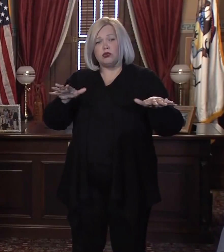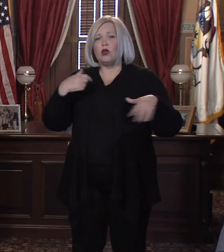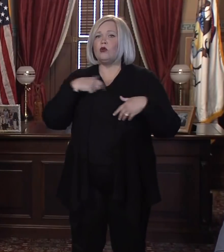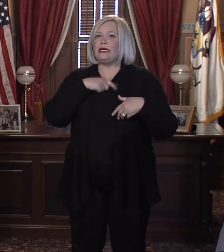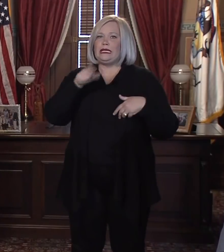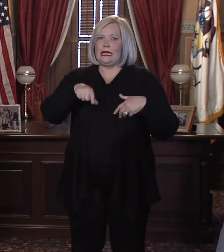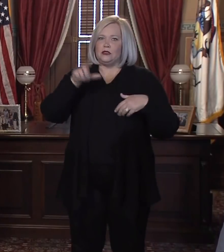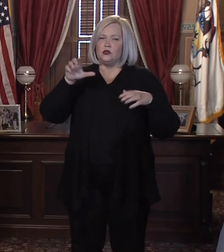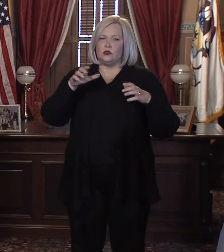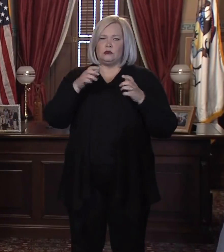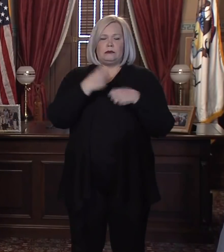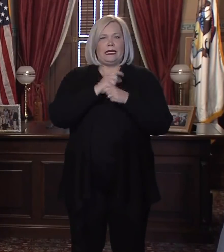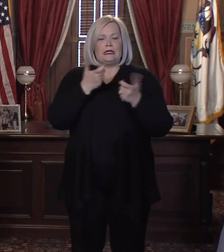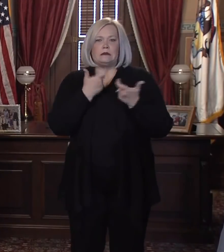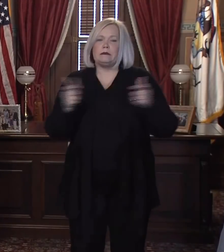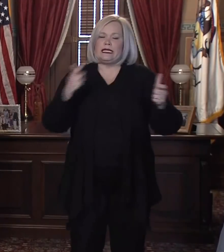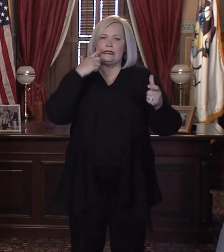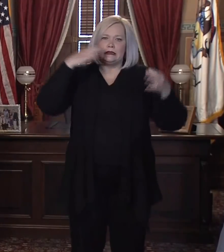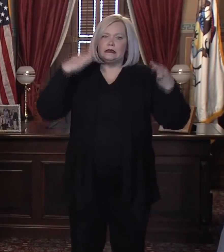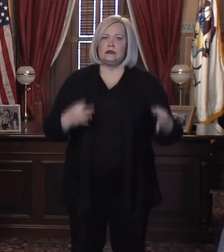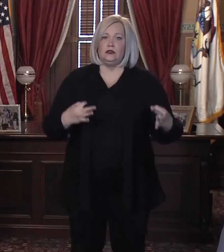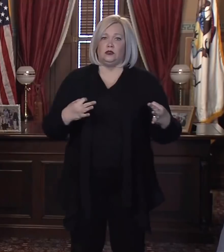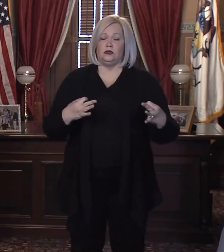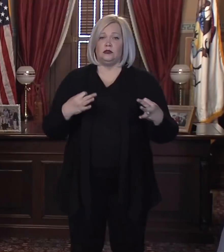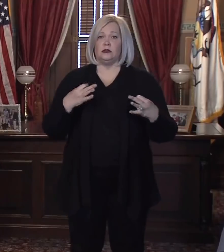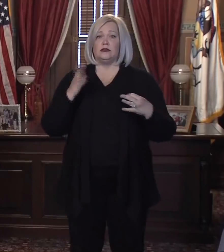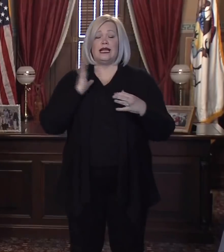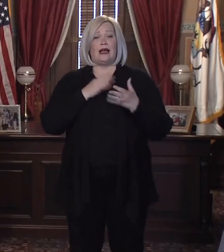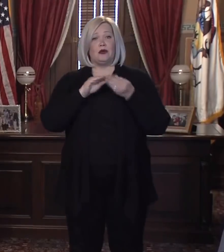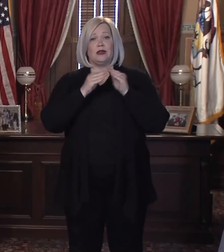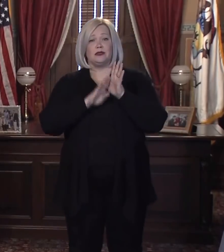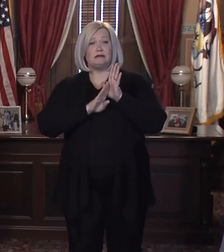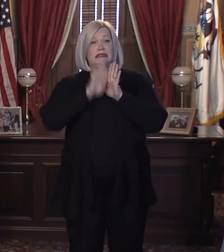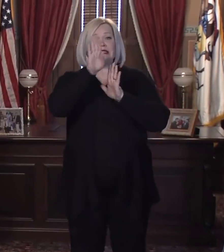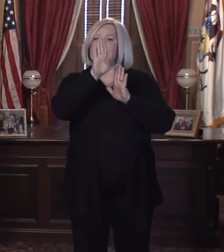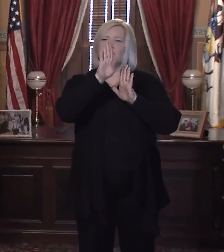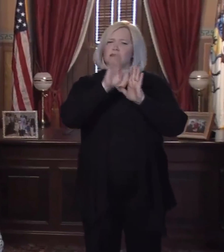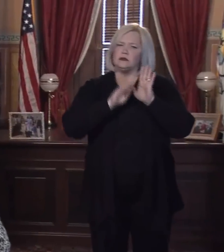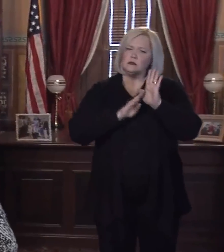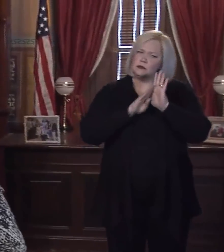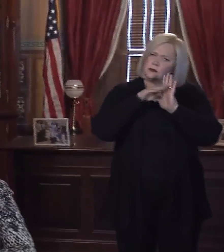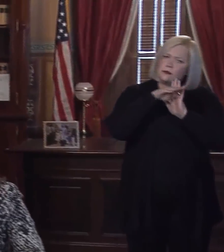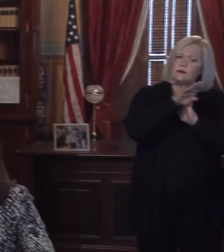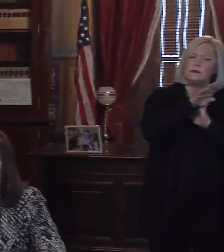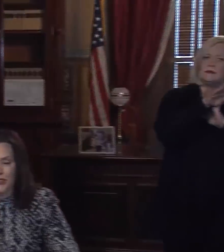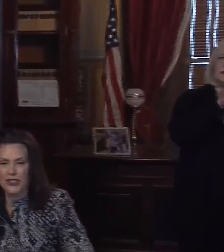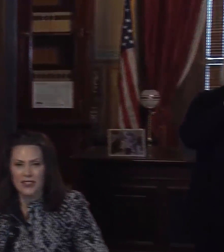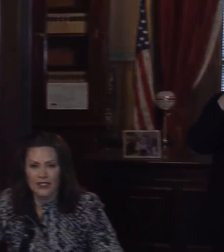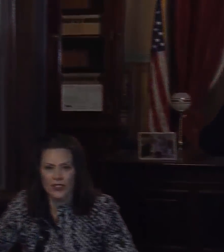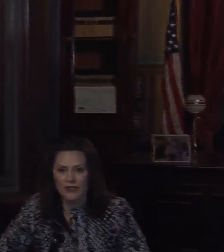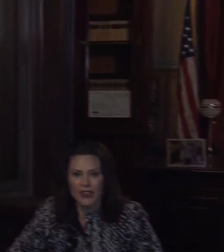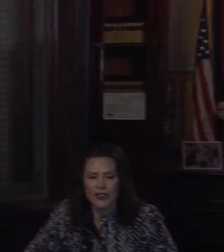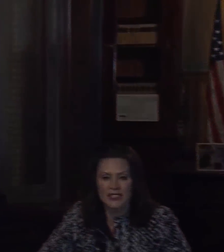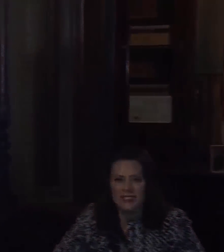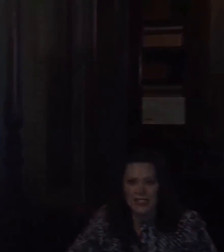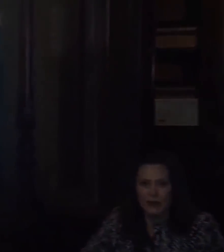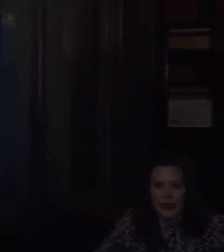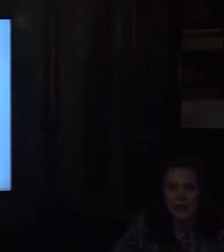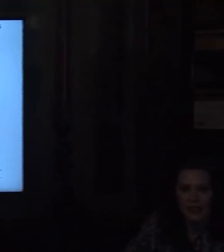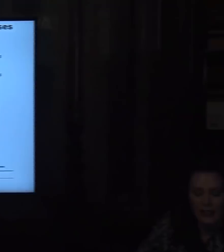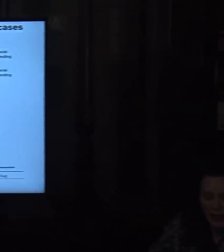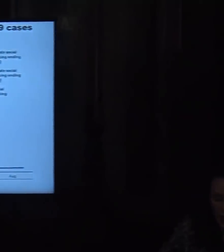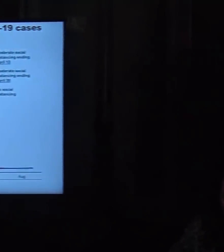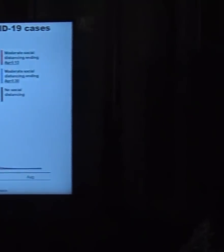and my job is to try to flatten the curve. We know that the curve that was anticipated for Michigan looked very